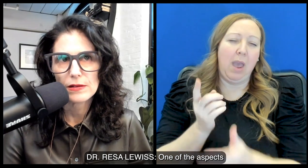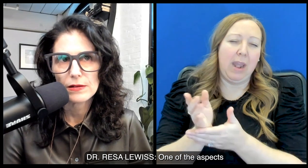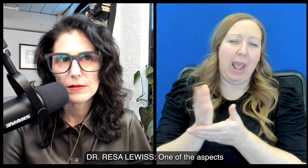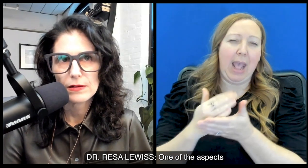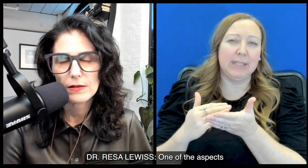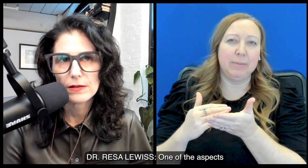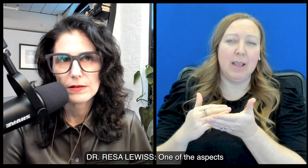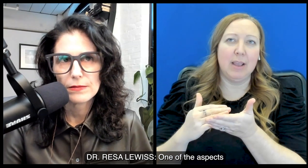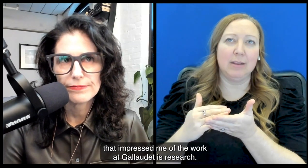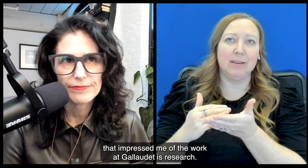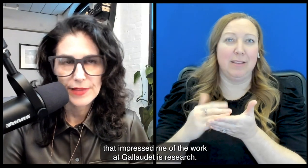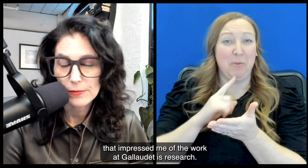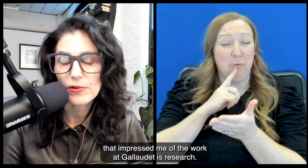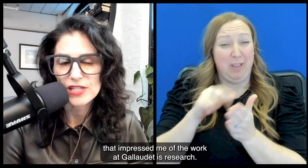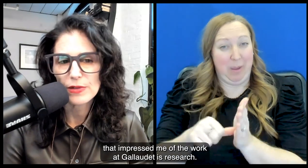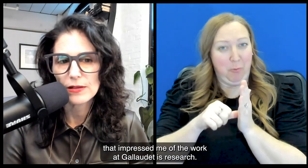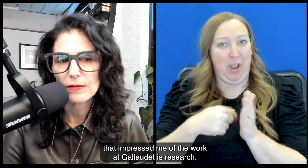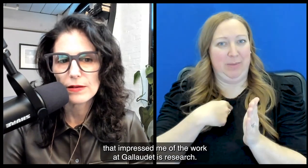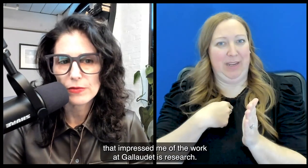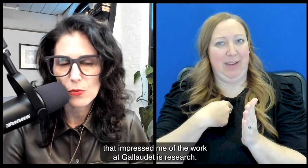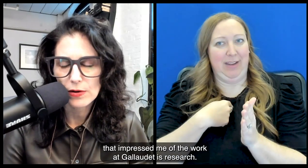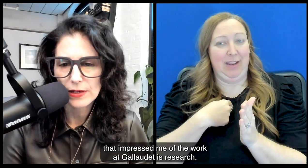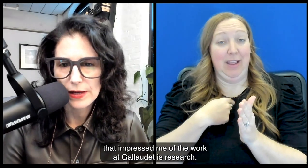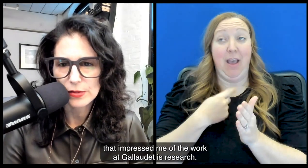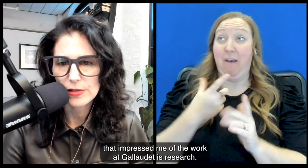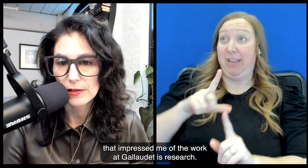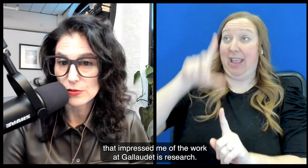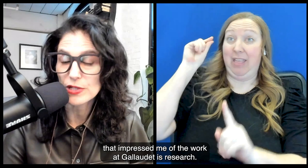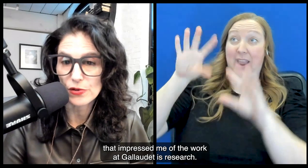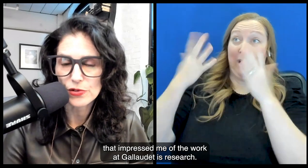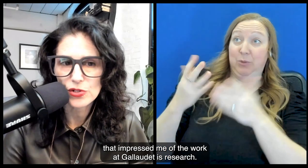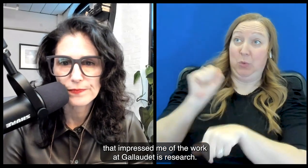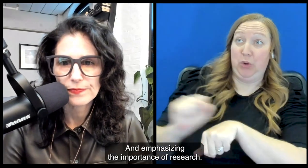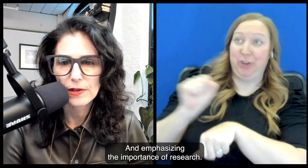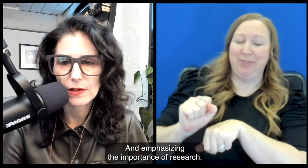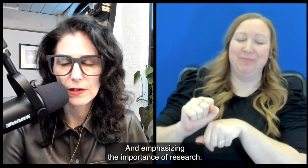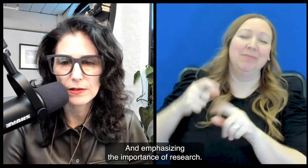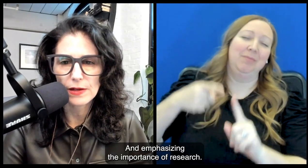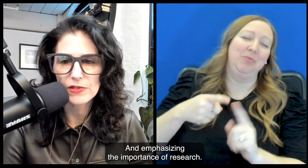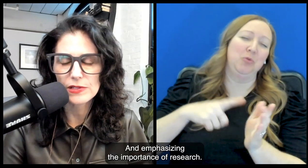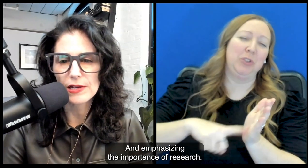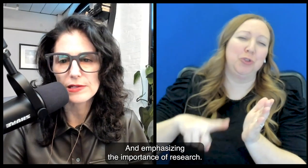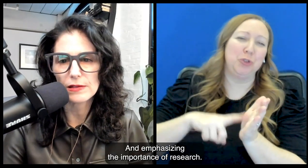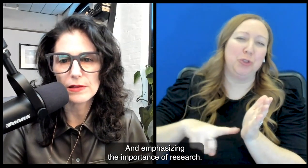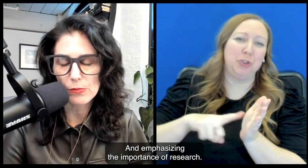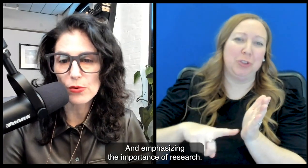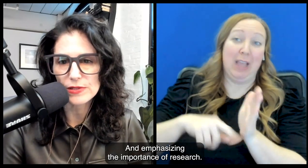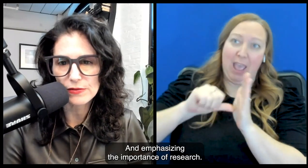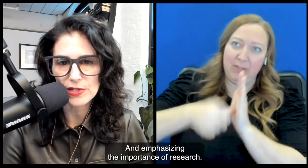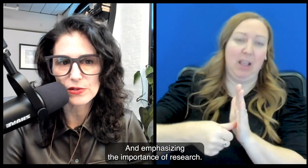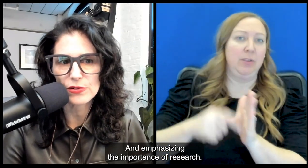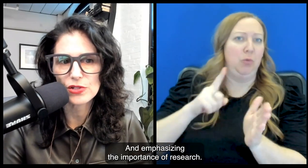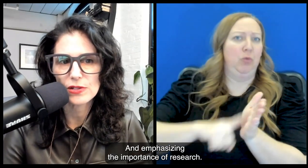that impressed me of the work at Gallaudet is research. And emphasizing the